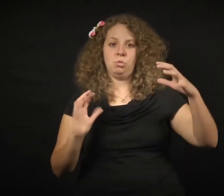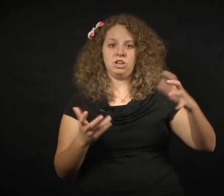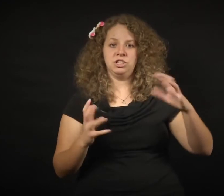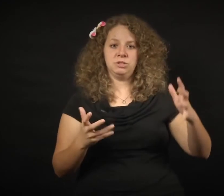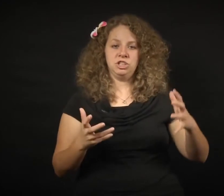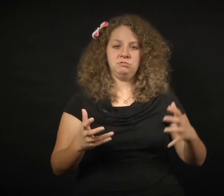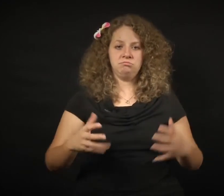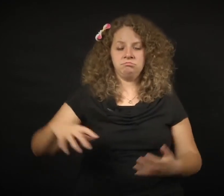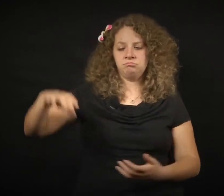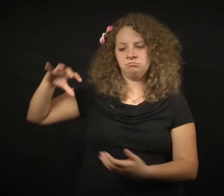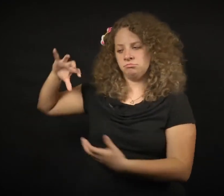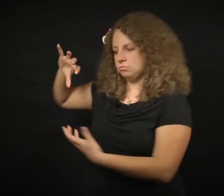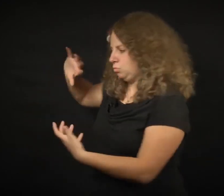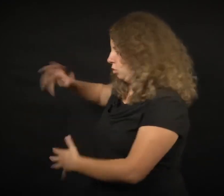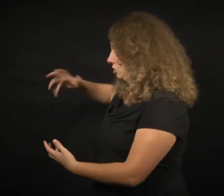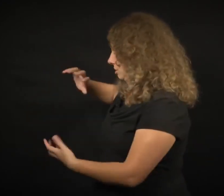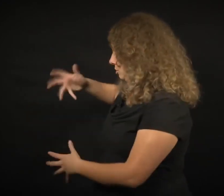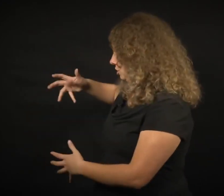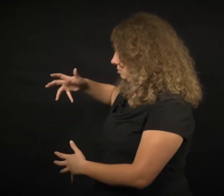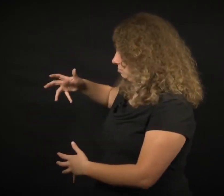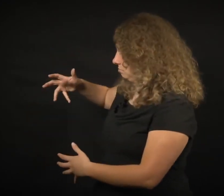Washing machine. Washing machine.